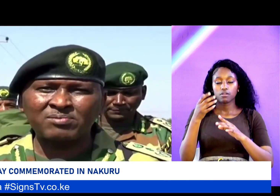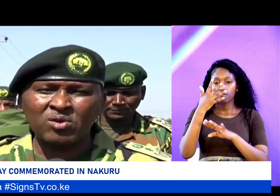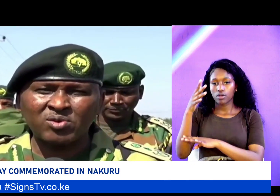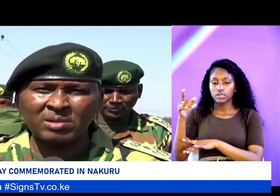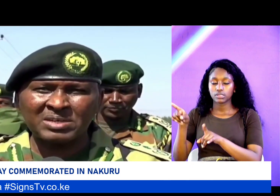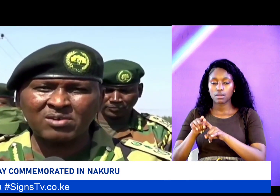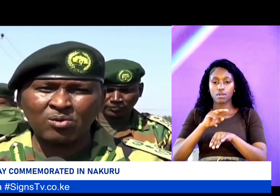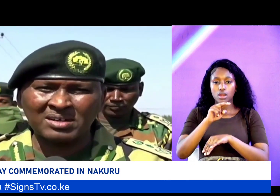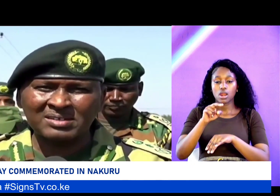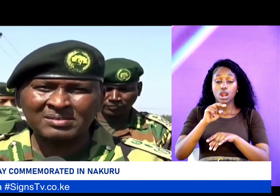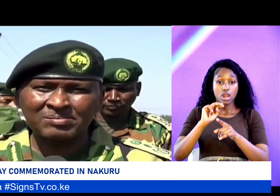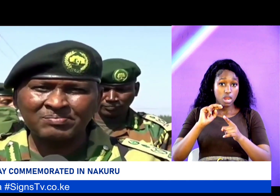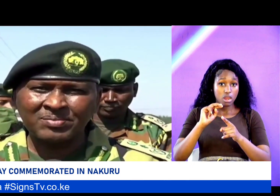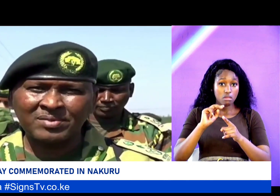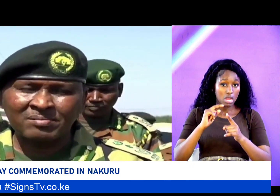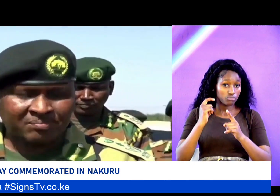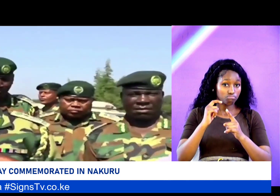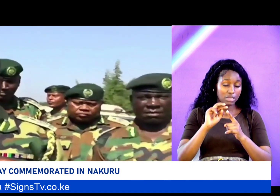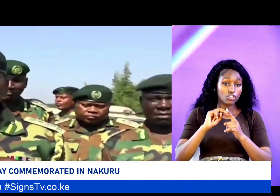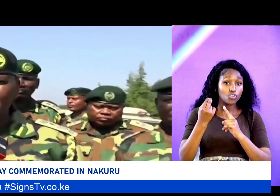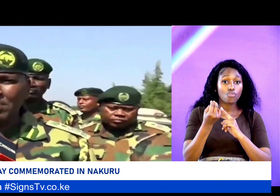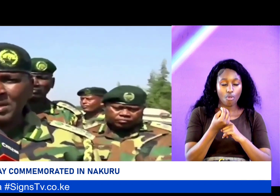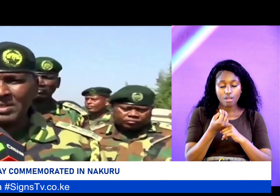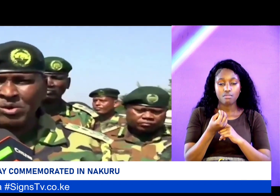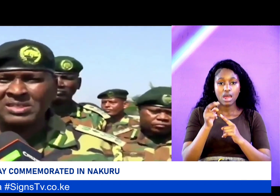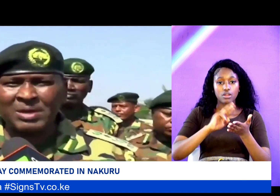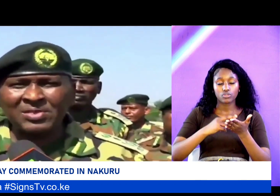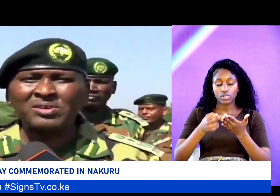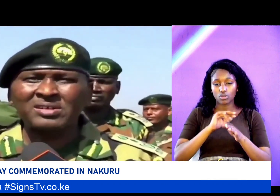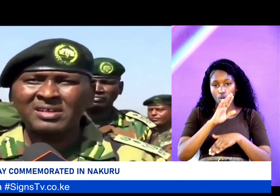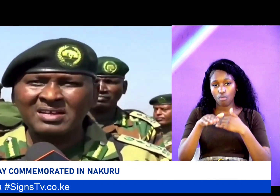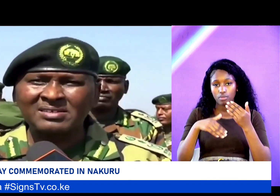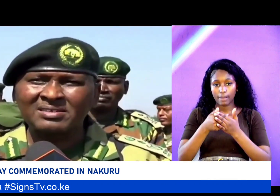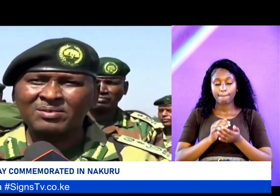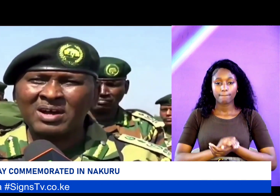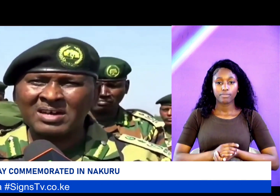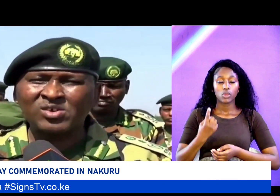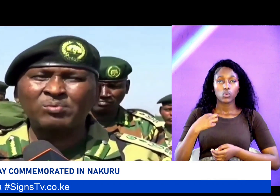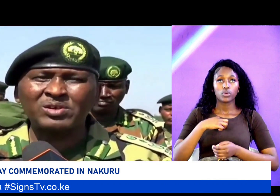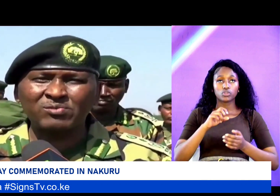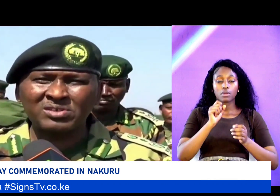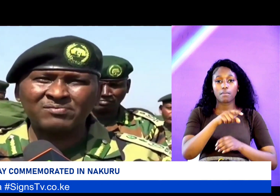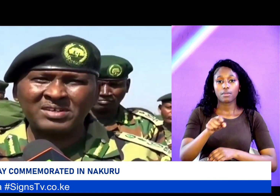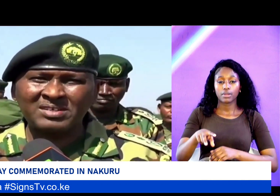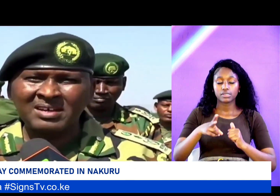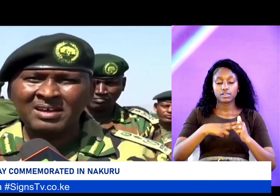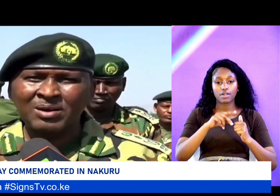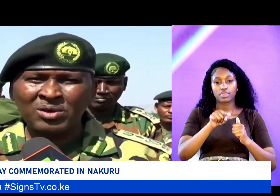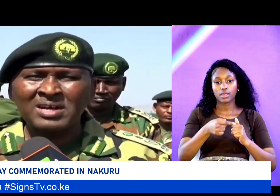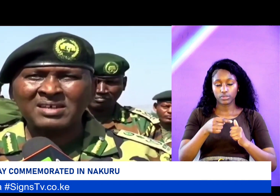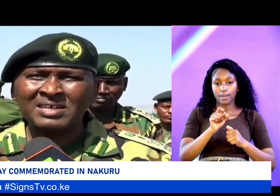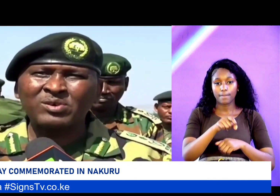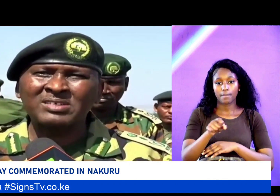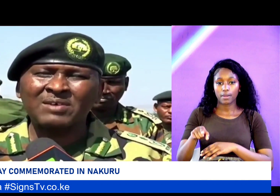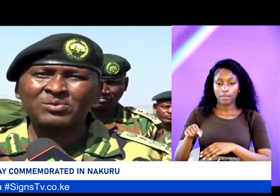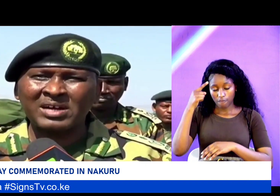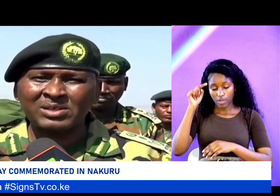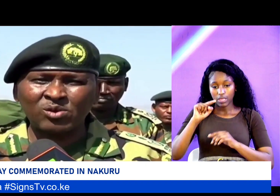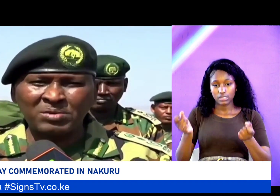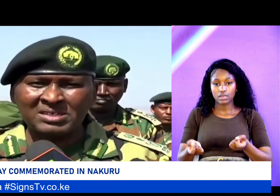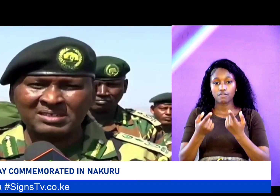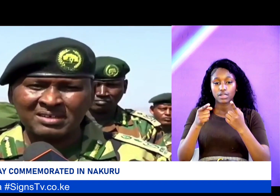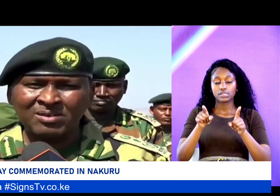natural resources for the better of the world. In this gathering, we are planting more than 7,000 seedlings as a commemoration for this event. And we as